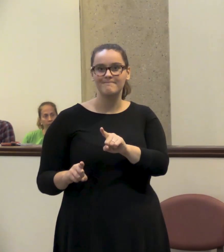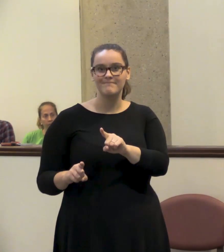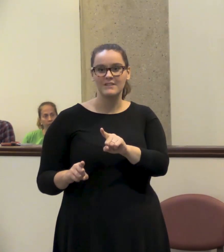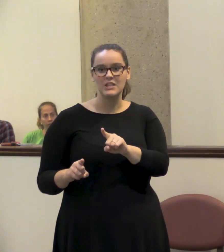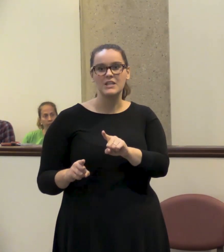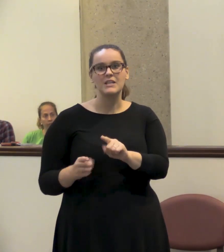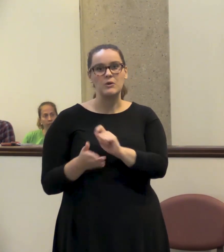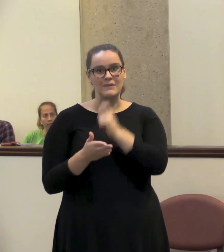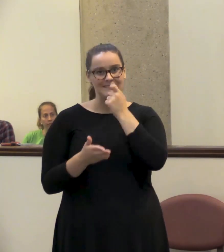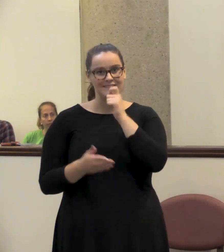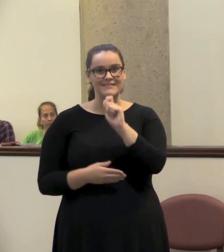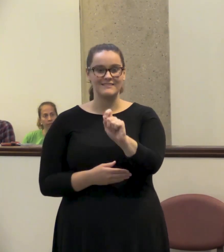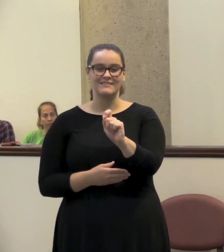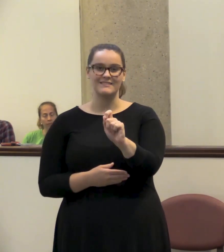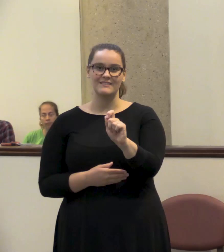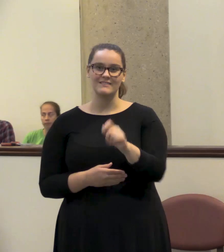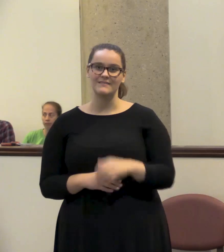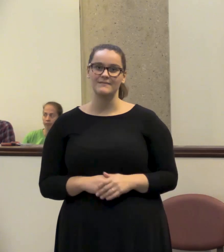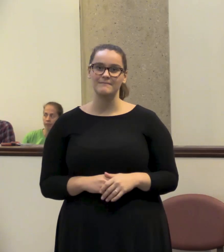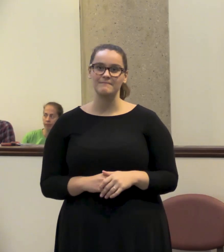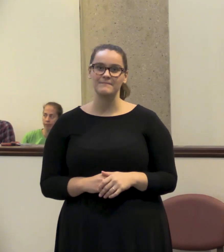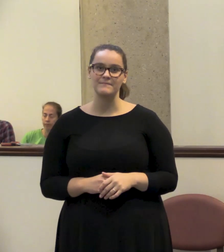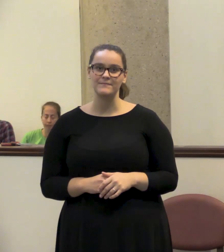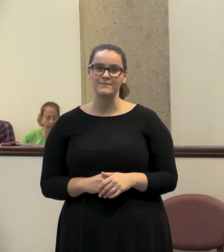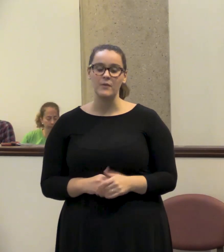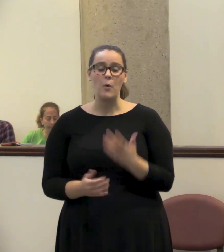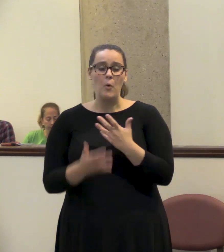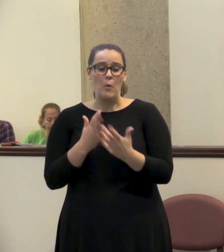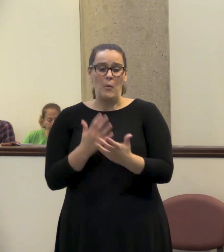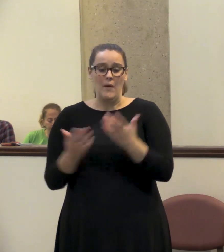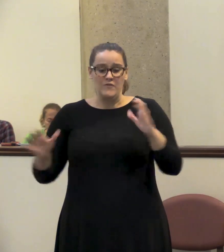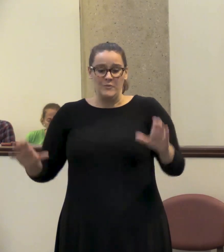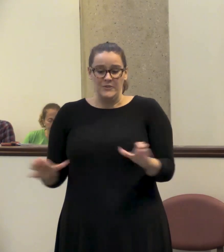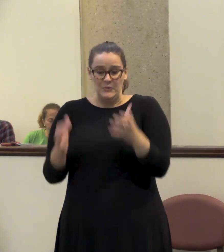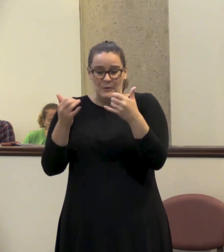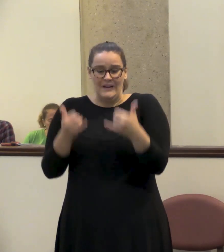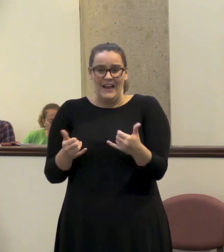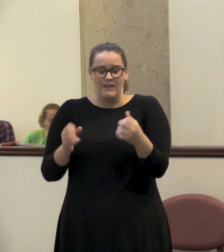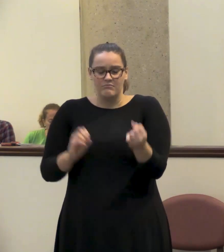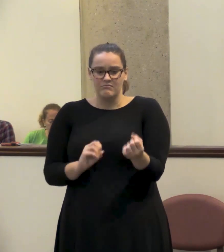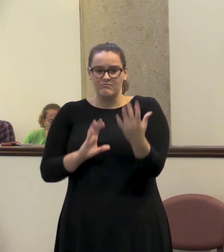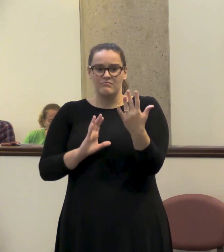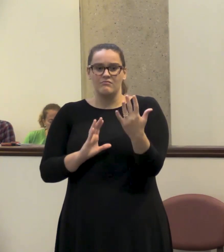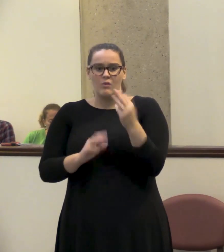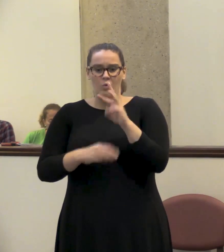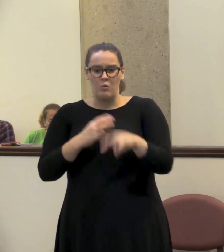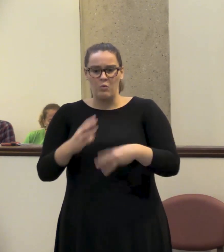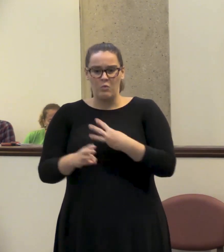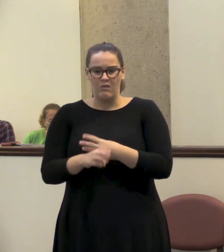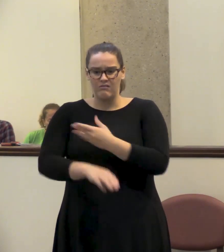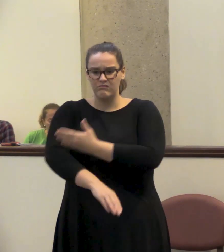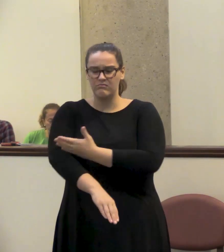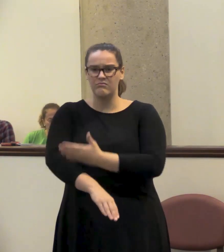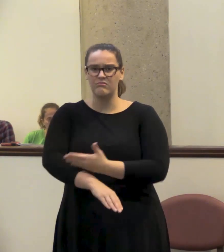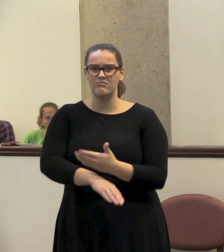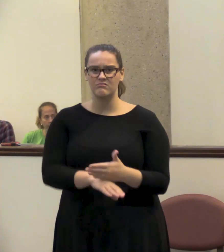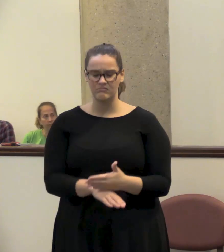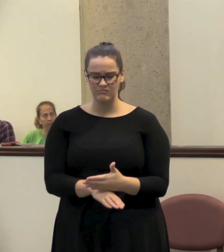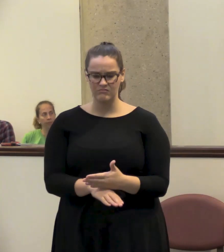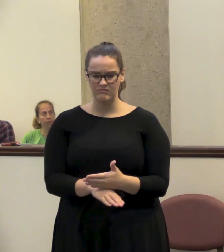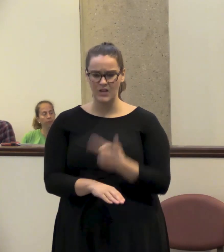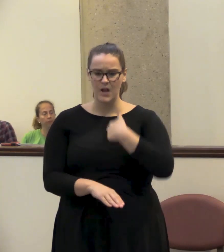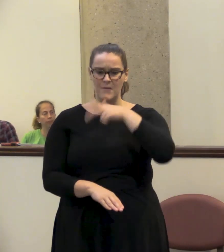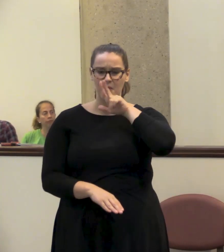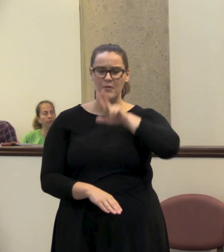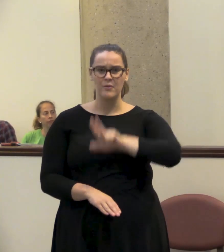sealed. No matter what we do now, we face the reality of a warming world. When my